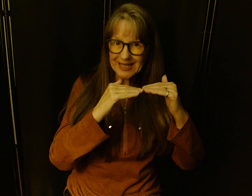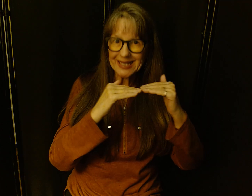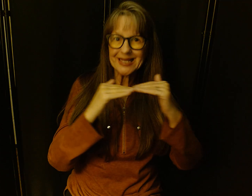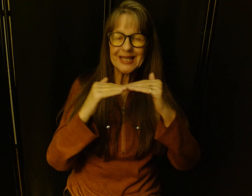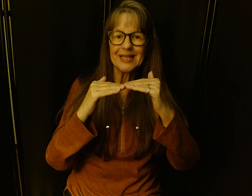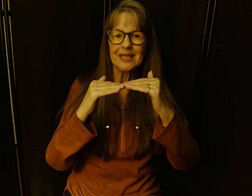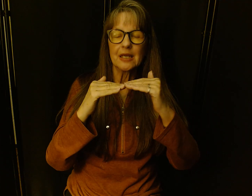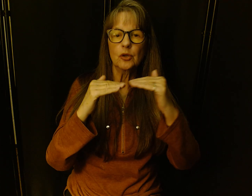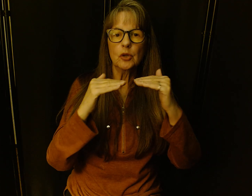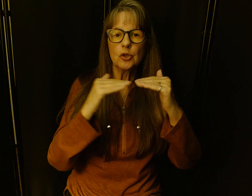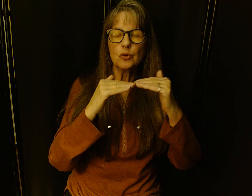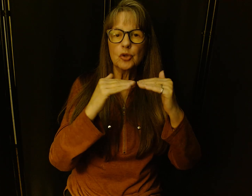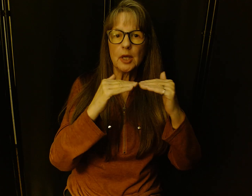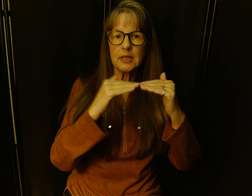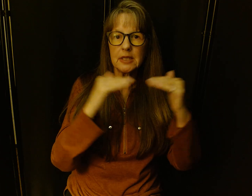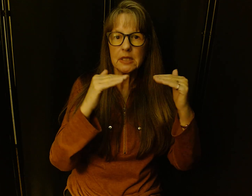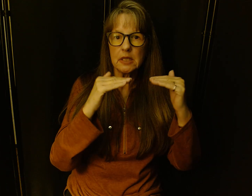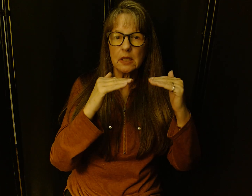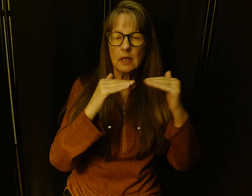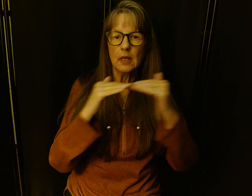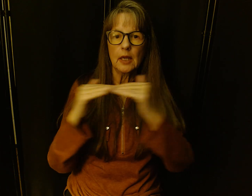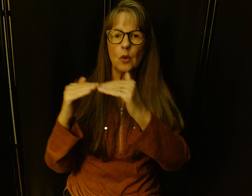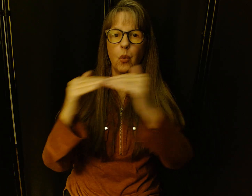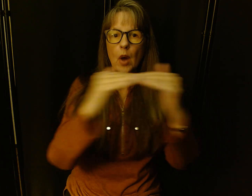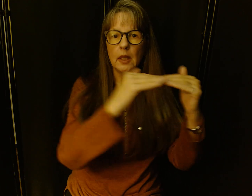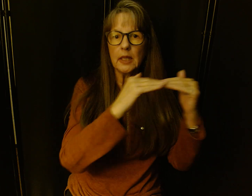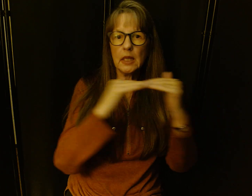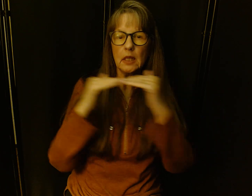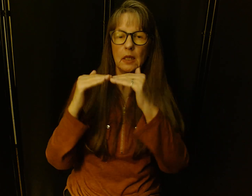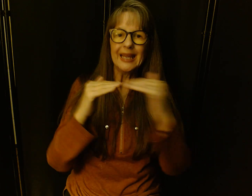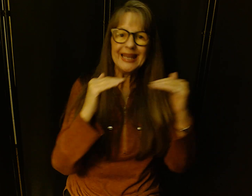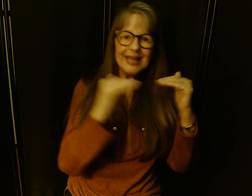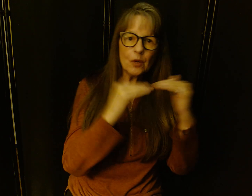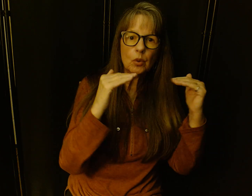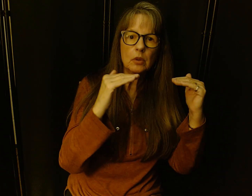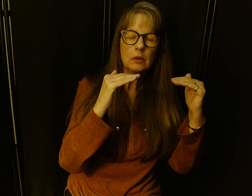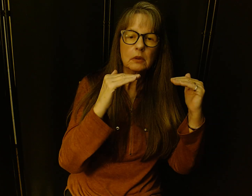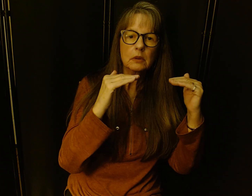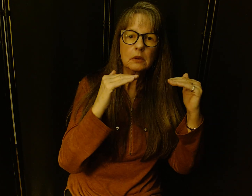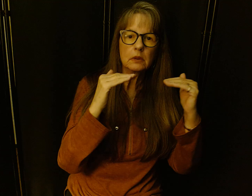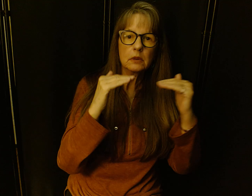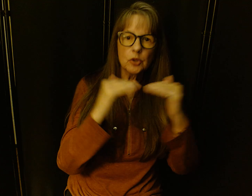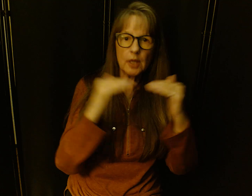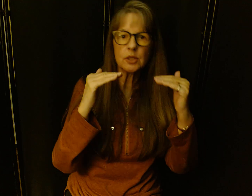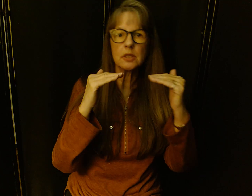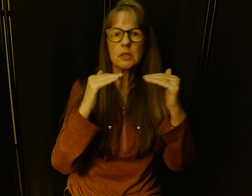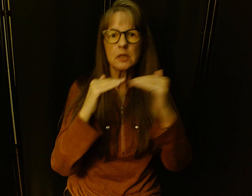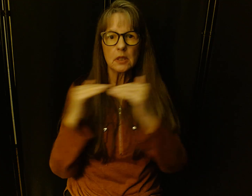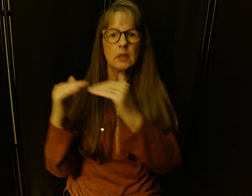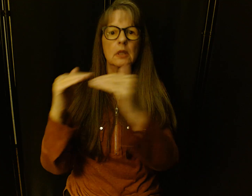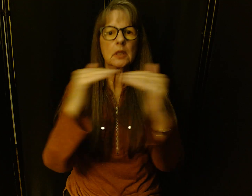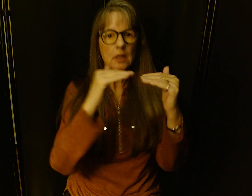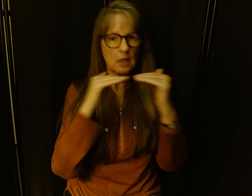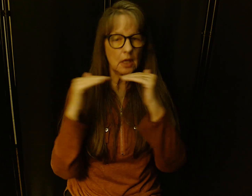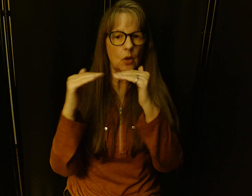justice. You could do justice, equality, equal, justice, and